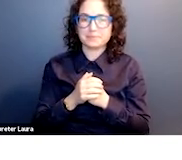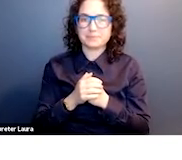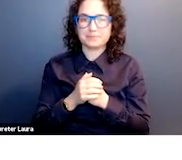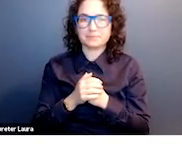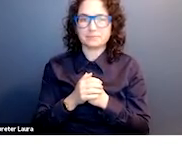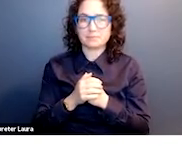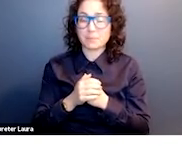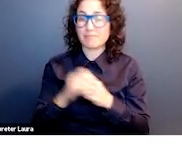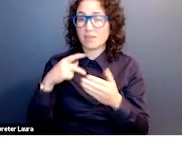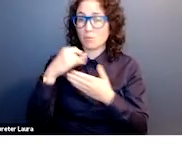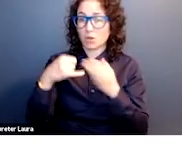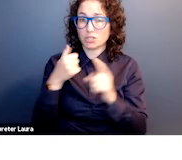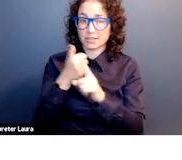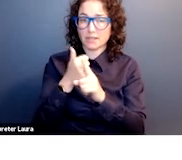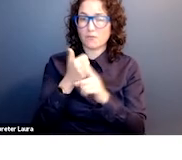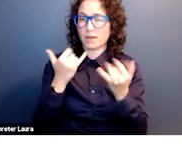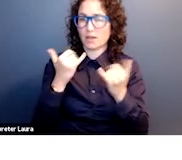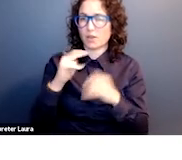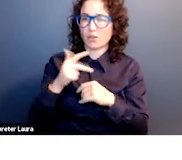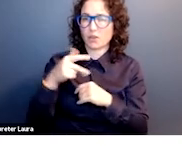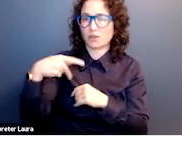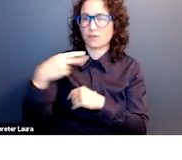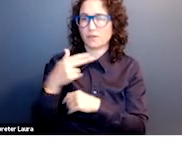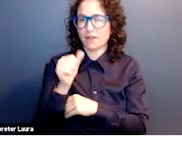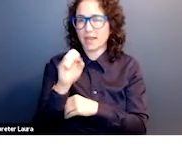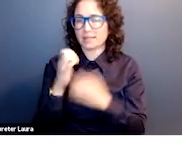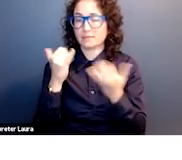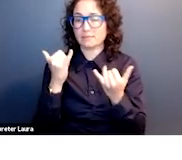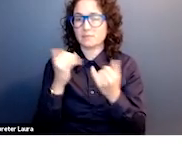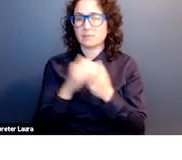the project is the third phase of the